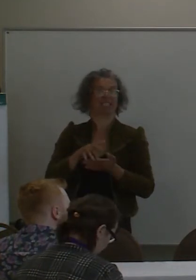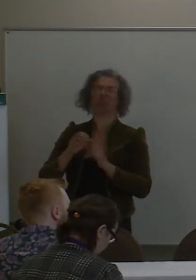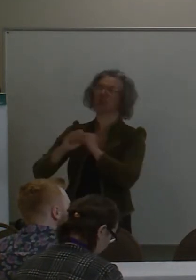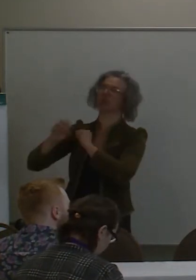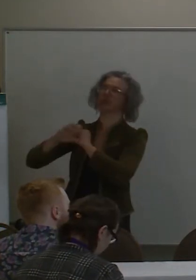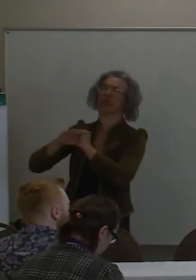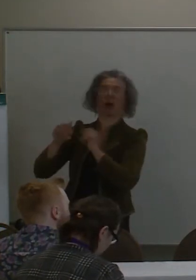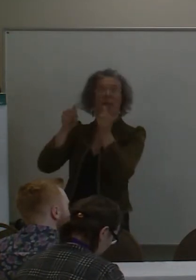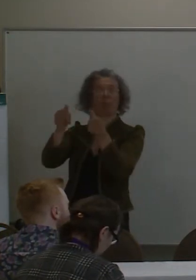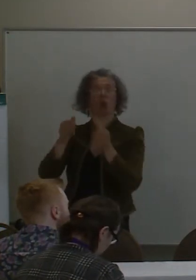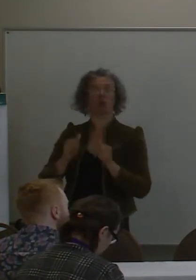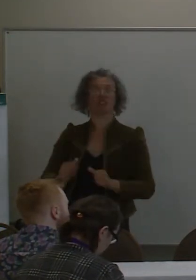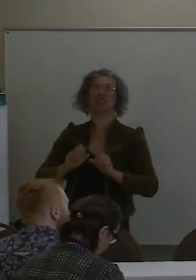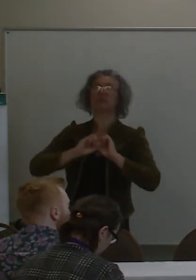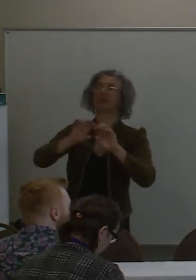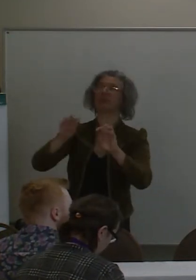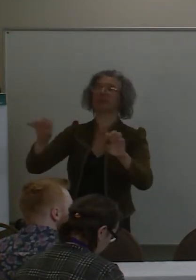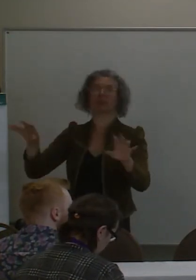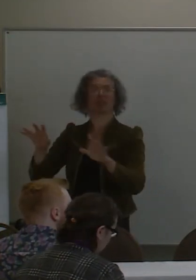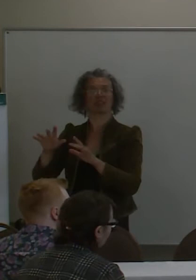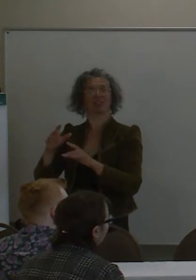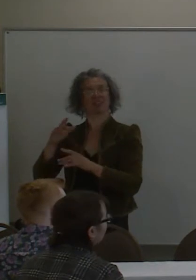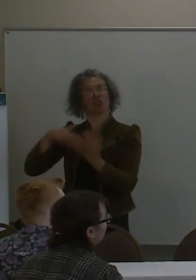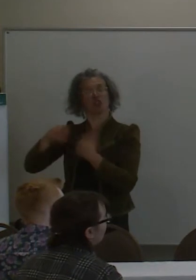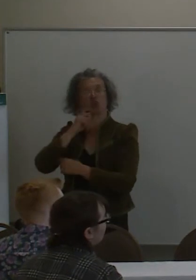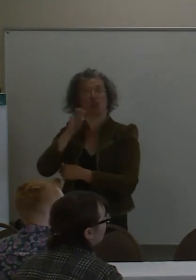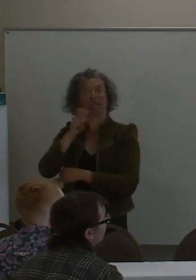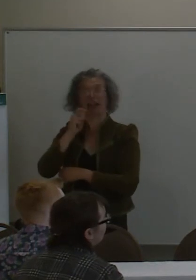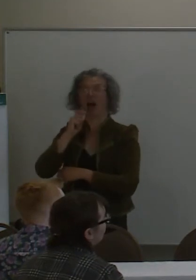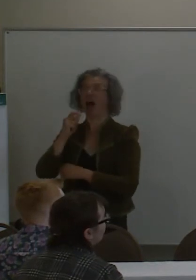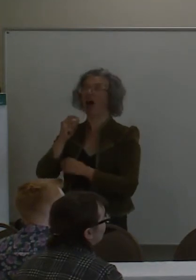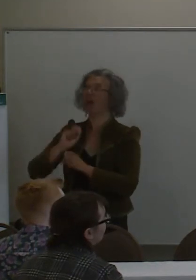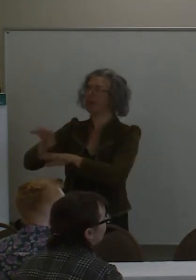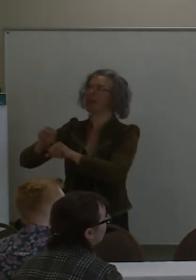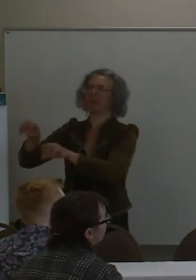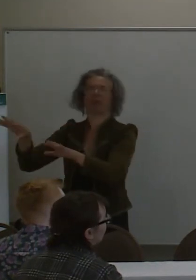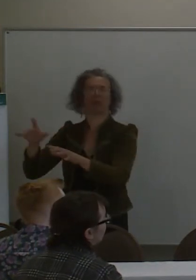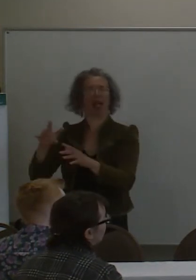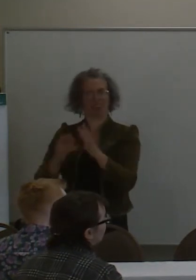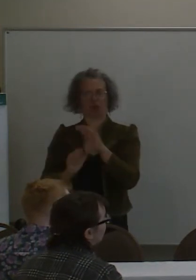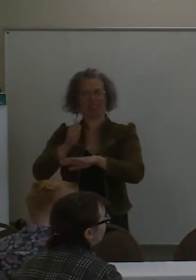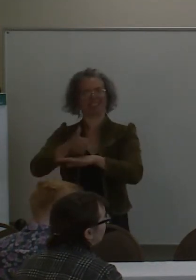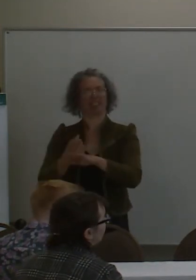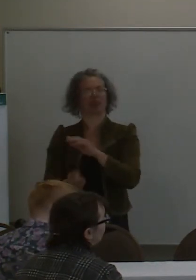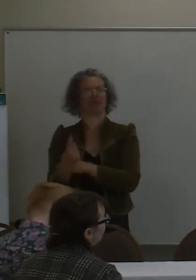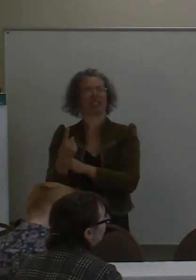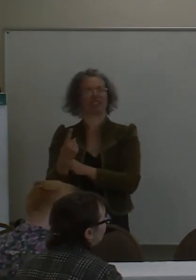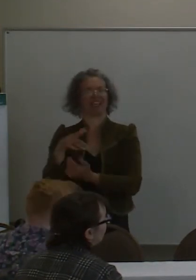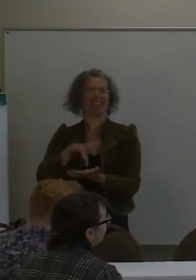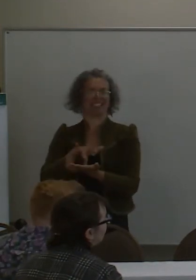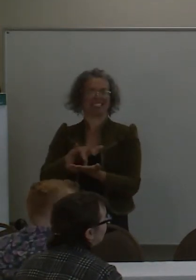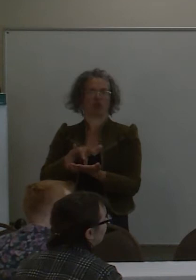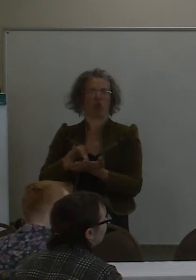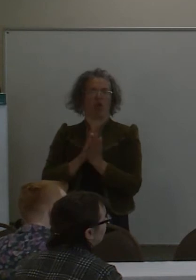posters. We got social media. And then we had an event that was fairly well attended at the Central Library. We got our favorite